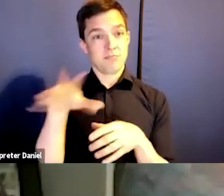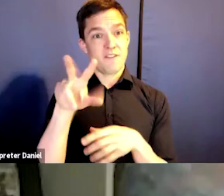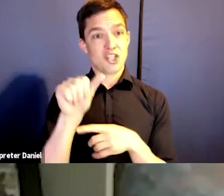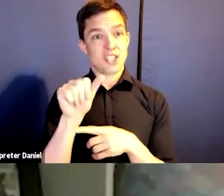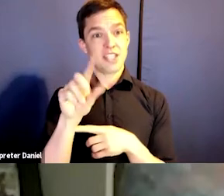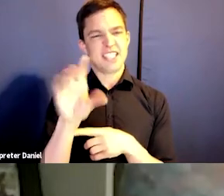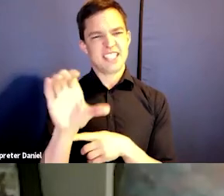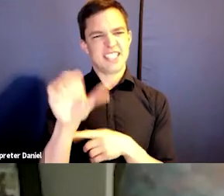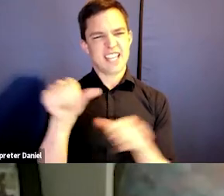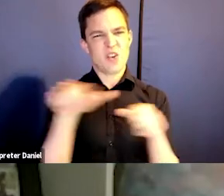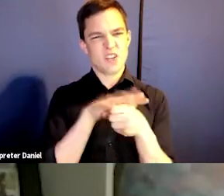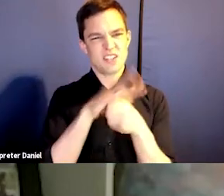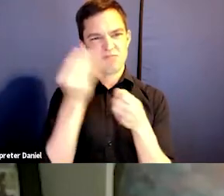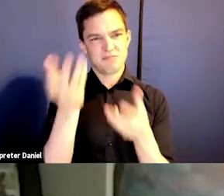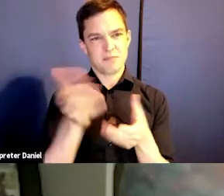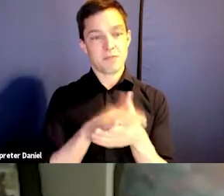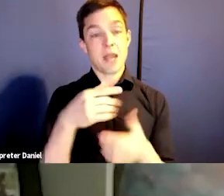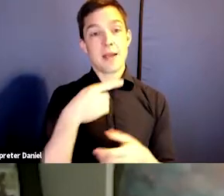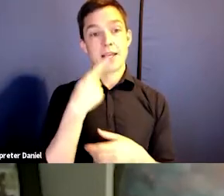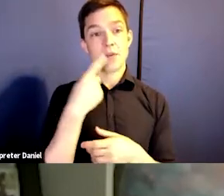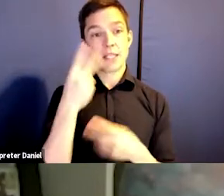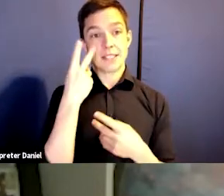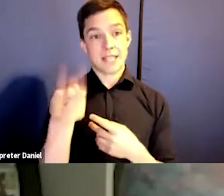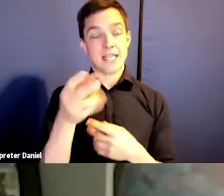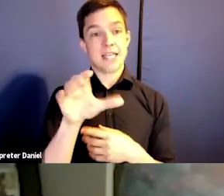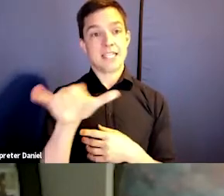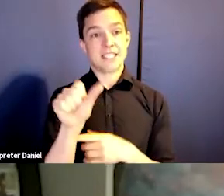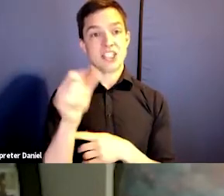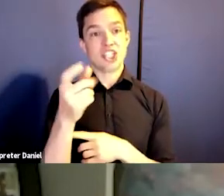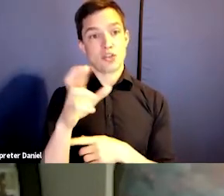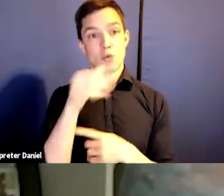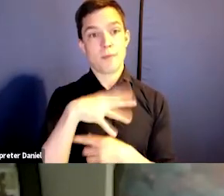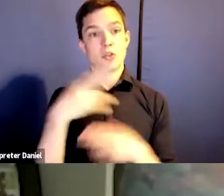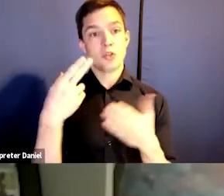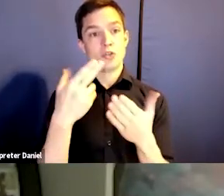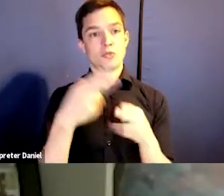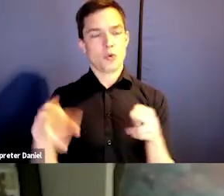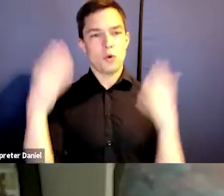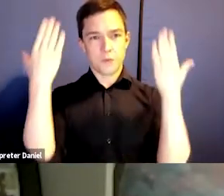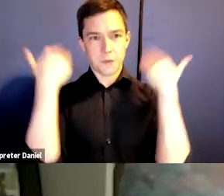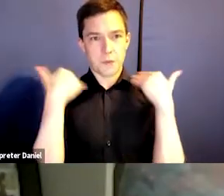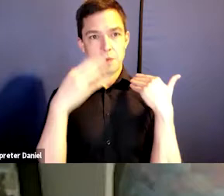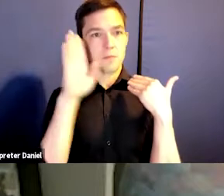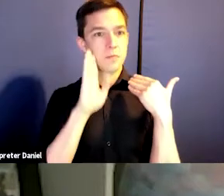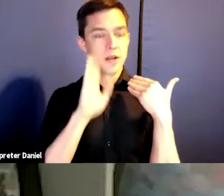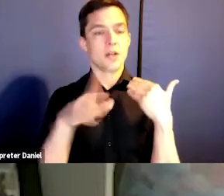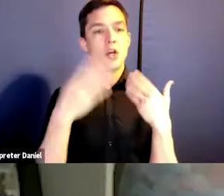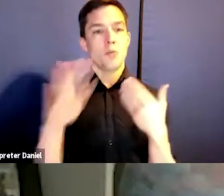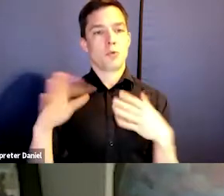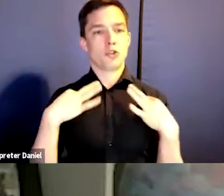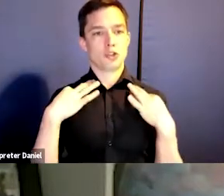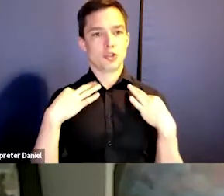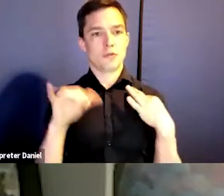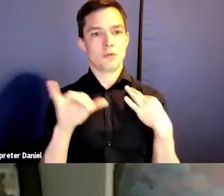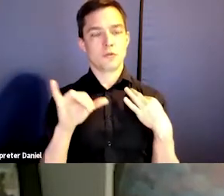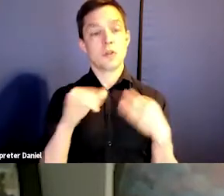DC area. I am a hearing sighted cisgender woman with short brown hair, and I'm wearing a blue shirt. And I'm